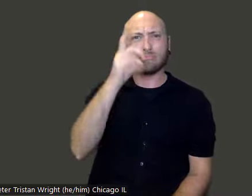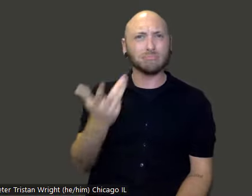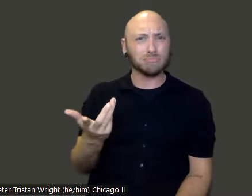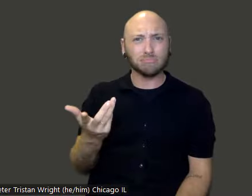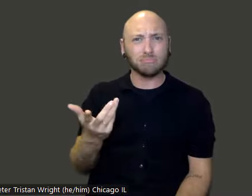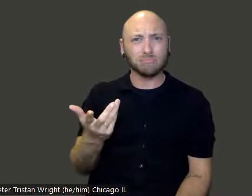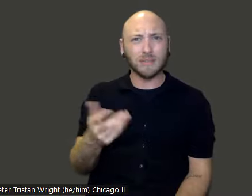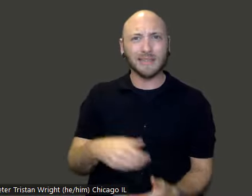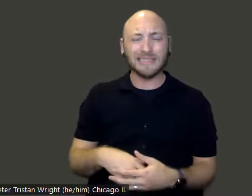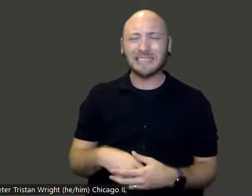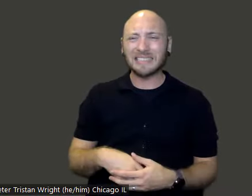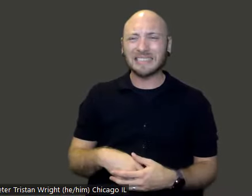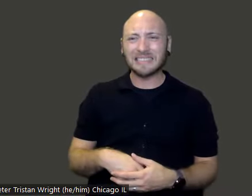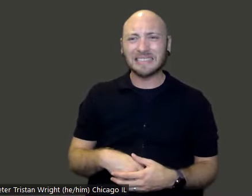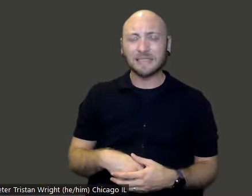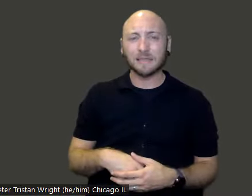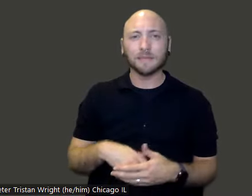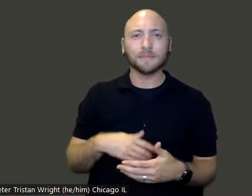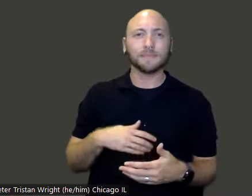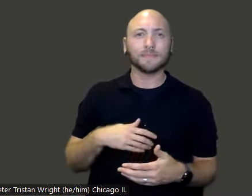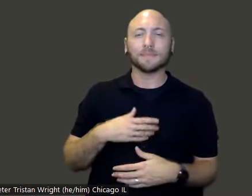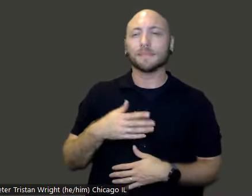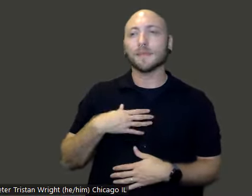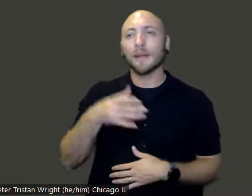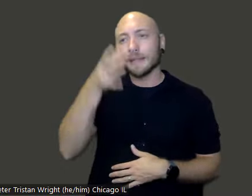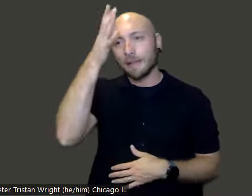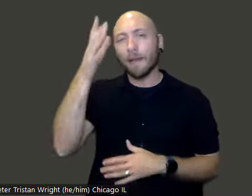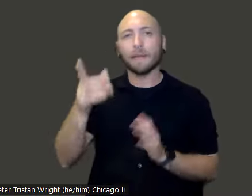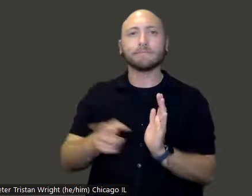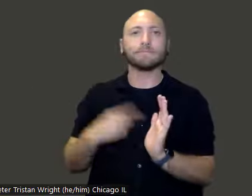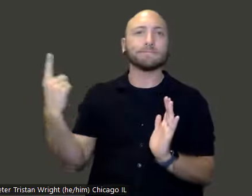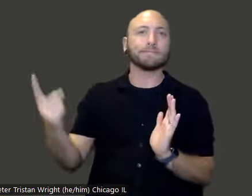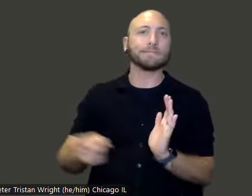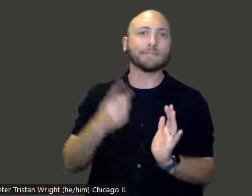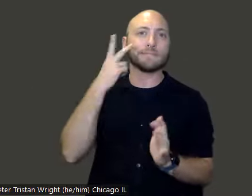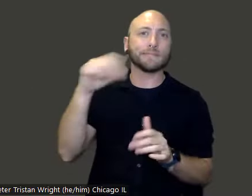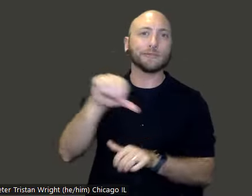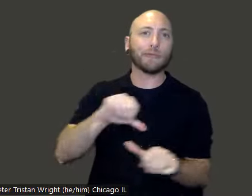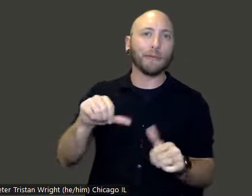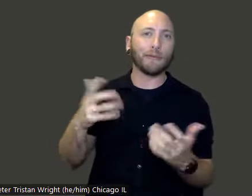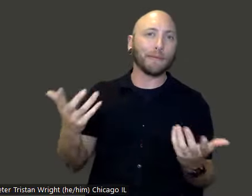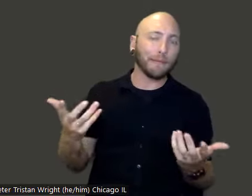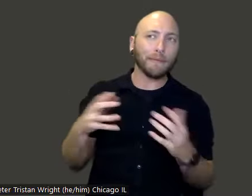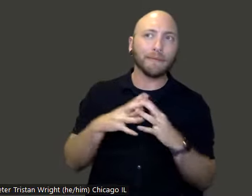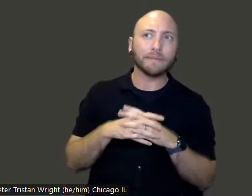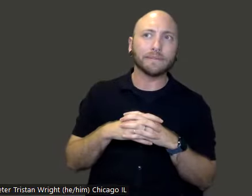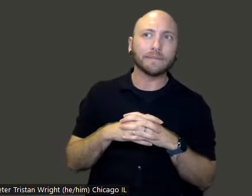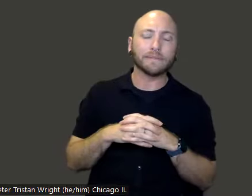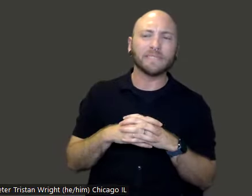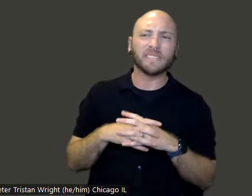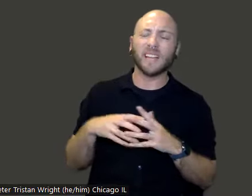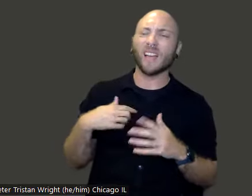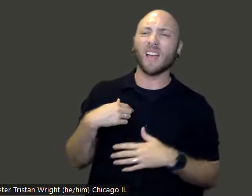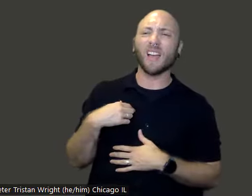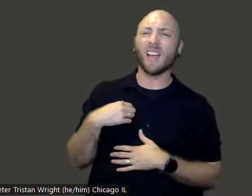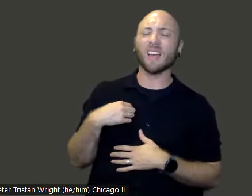my family was just in and out. My dad was in and out. I was very confused about it, and I would